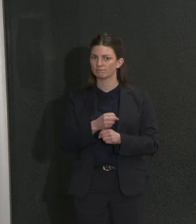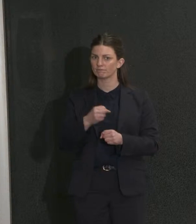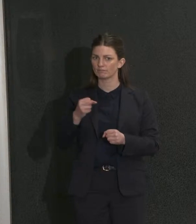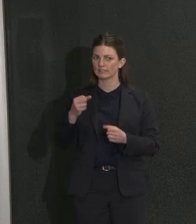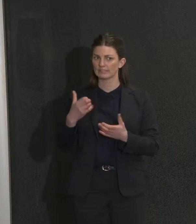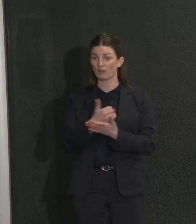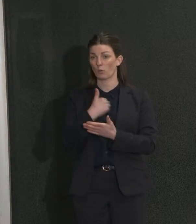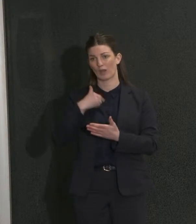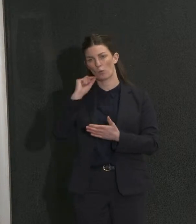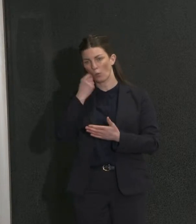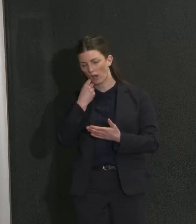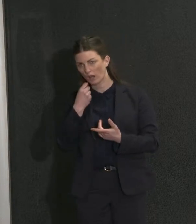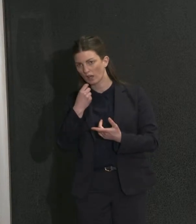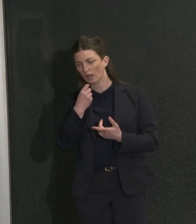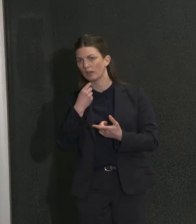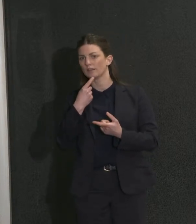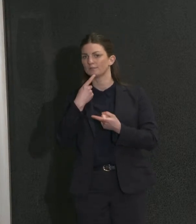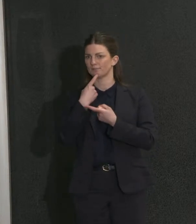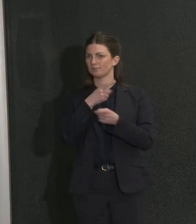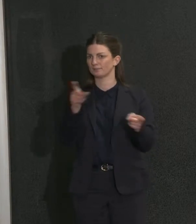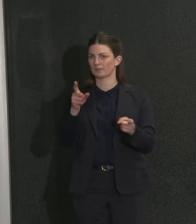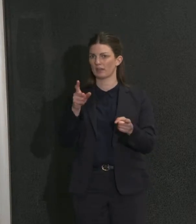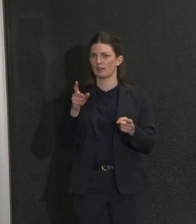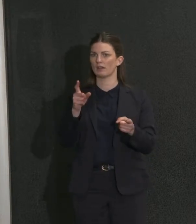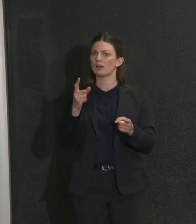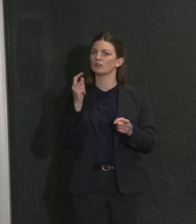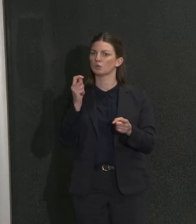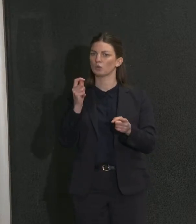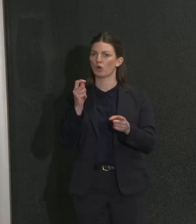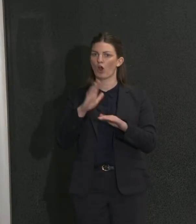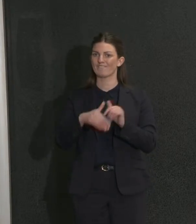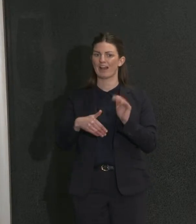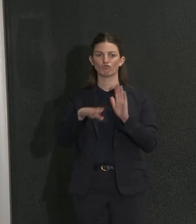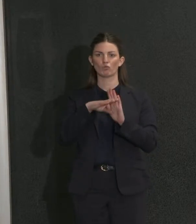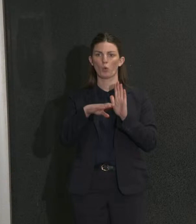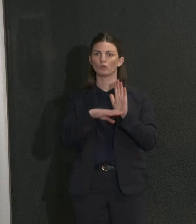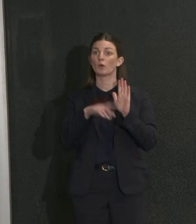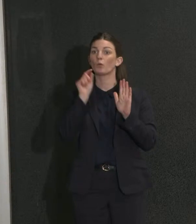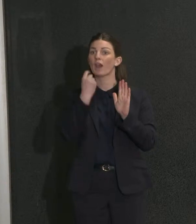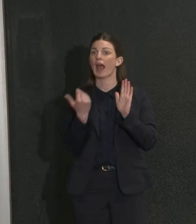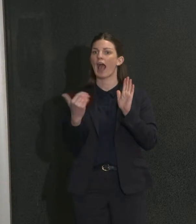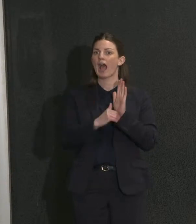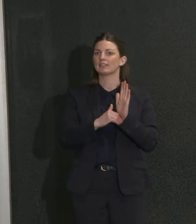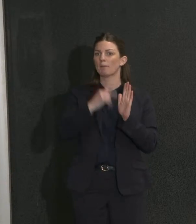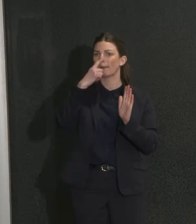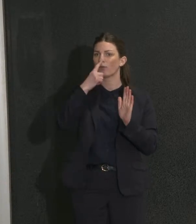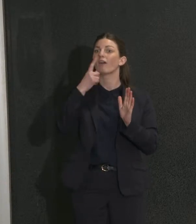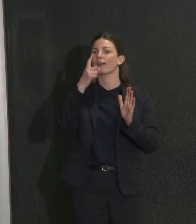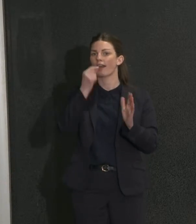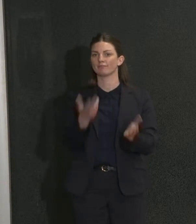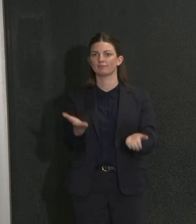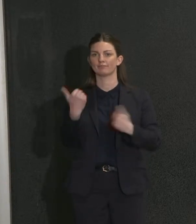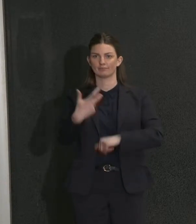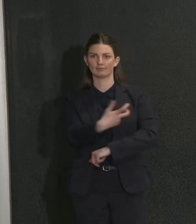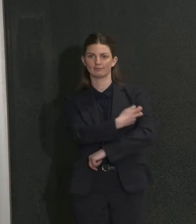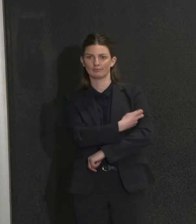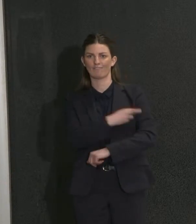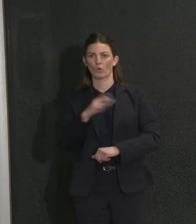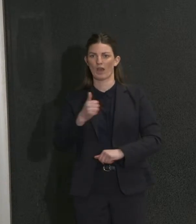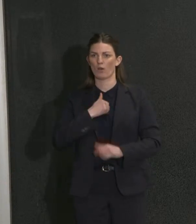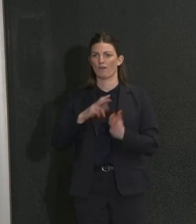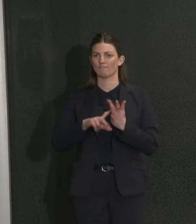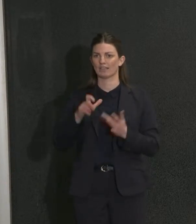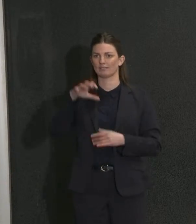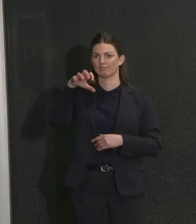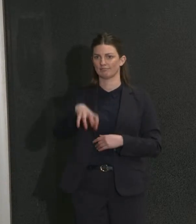to say quite soon about many more Victorians being able to access AZ in our state clinics. We're not quite ready to do that, but we will be very